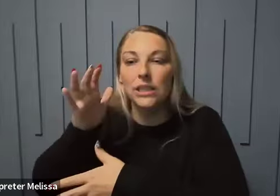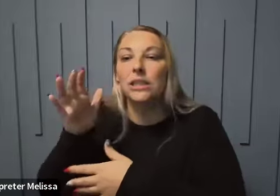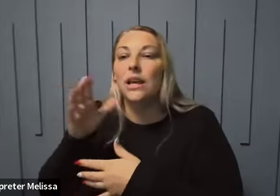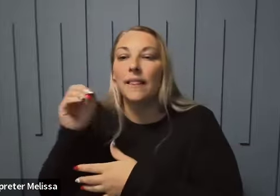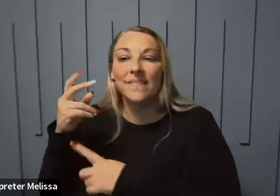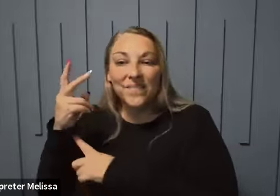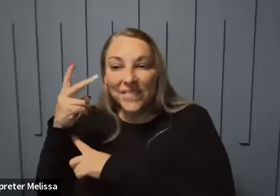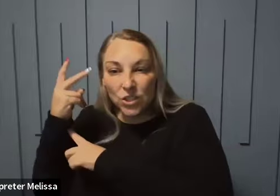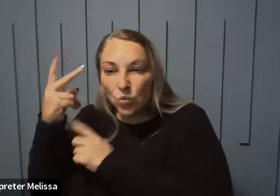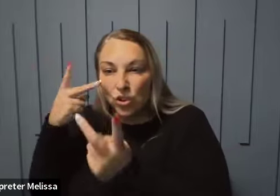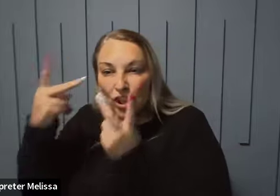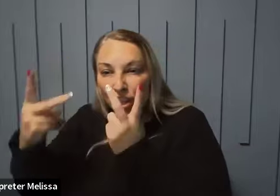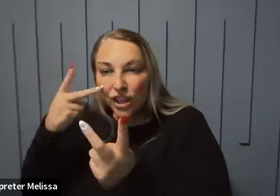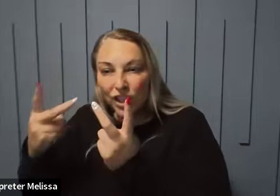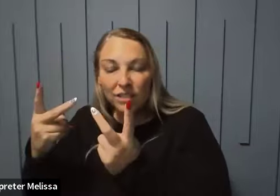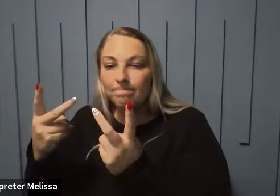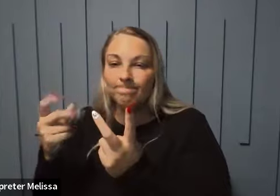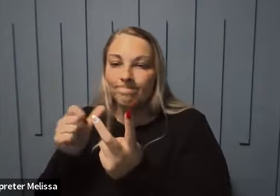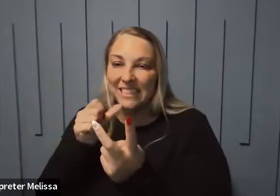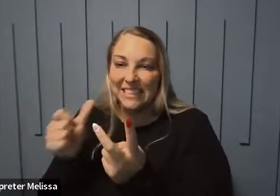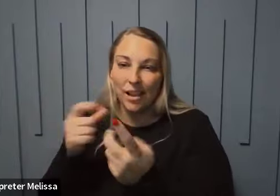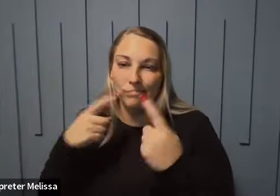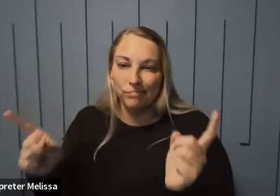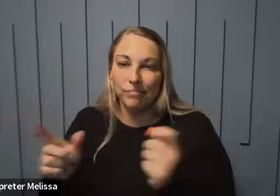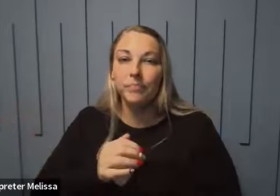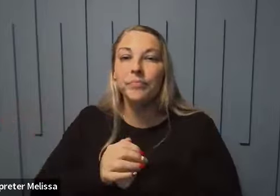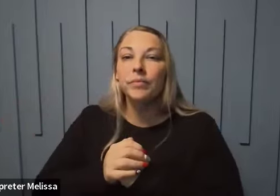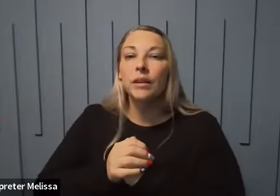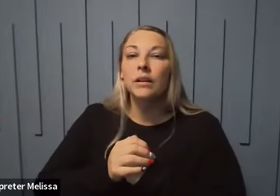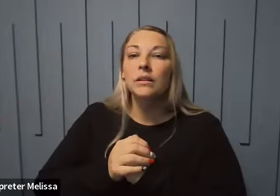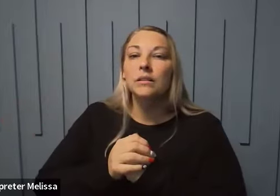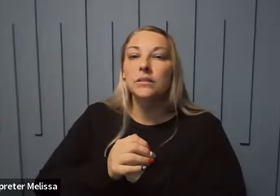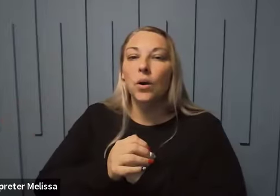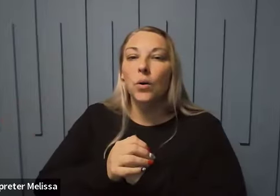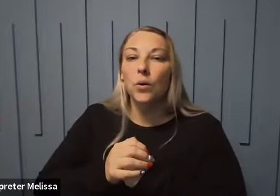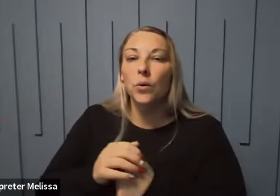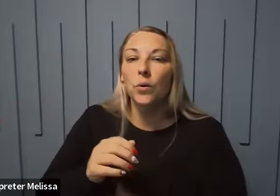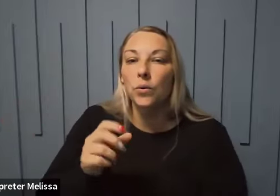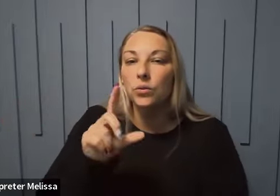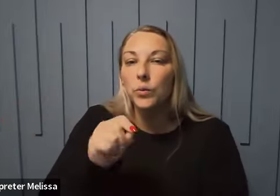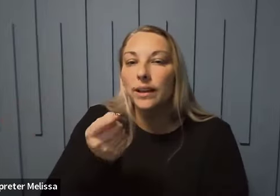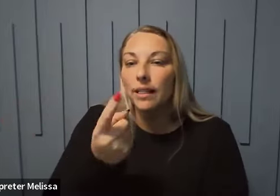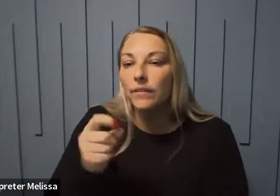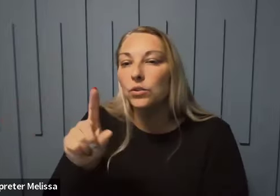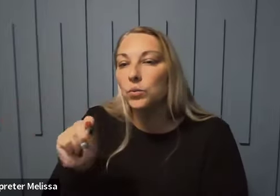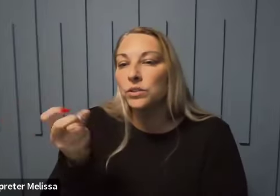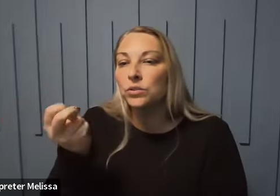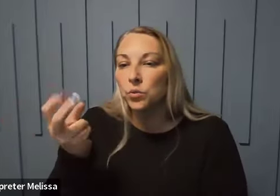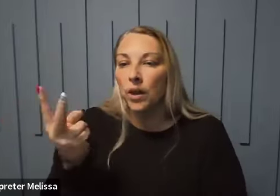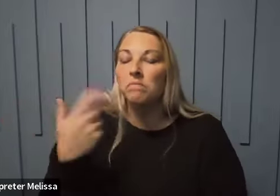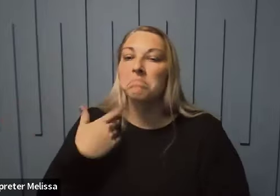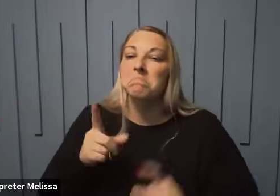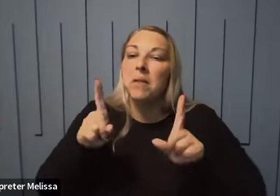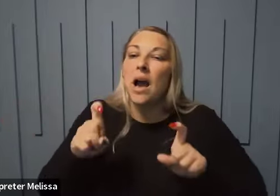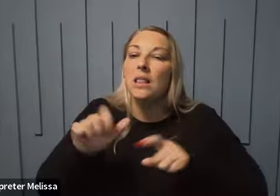taking us there. So during our middle years, we did a pilot project with cued speech. Those two educators who bombarded me in my office did